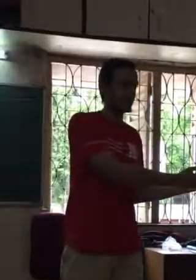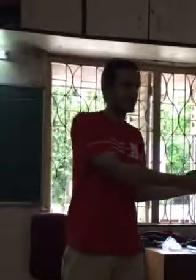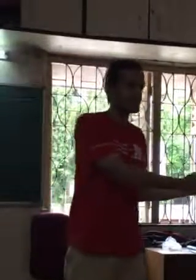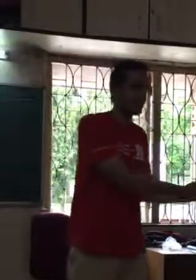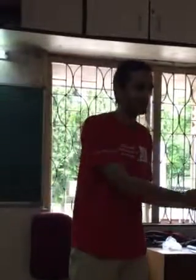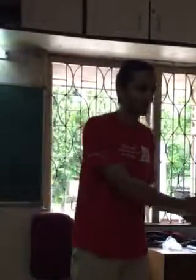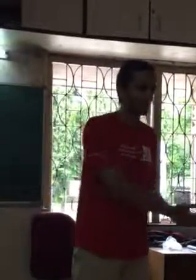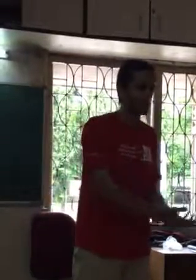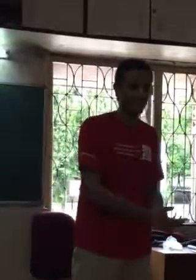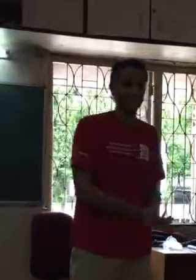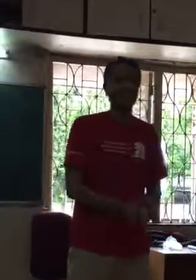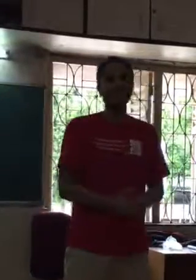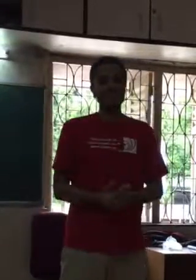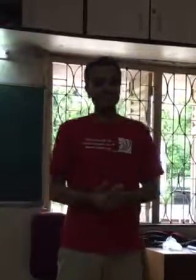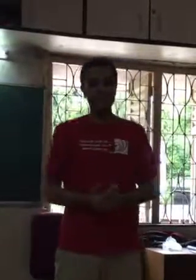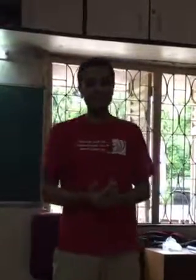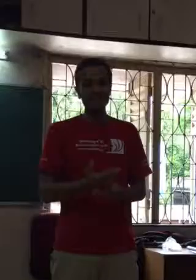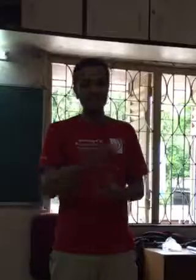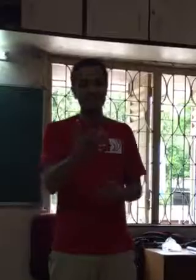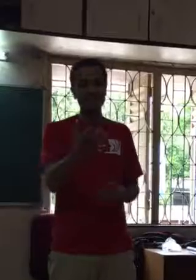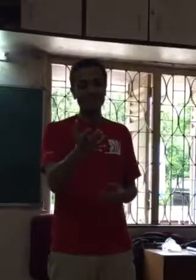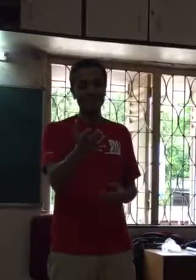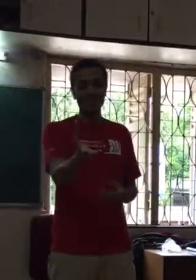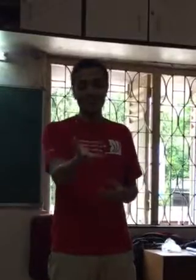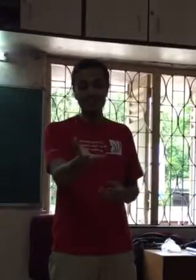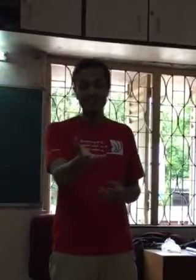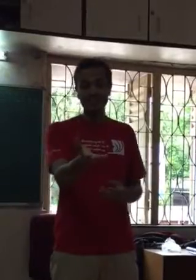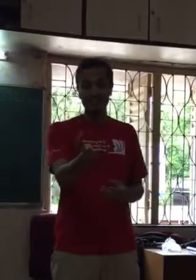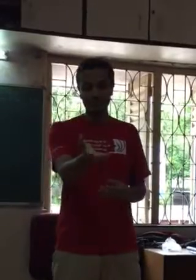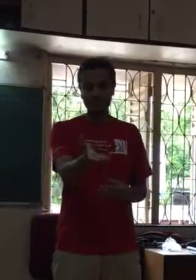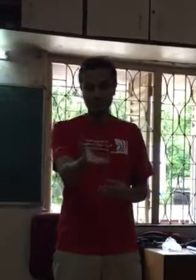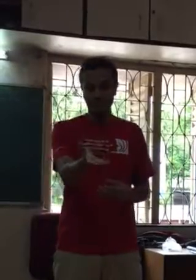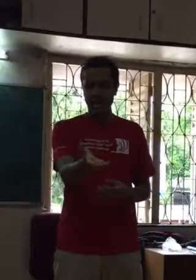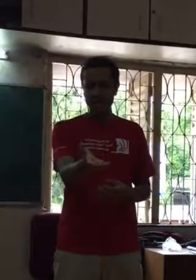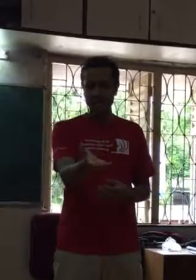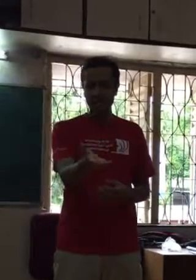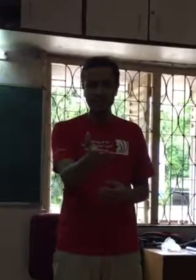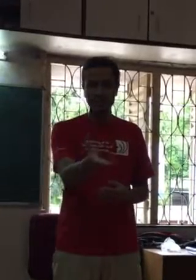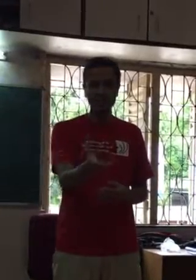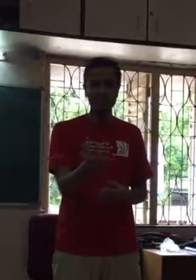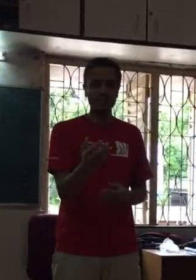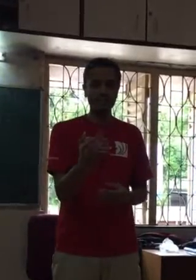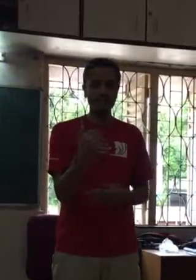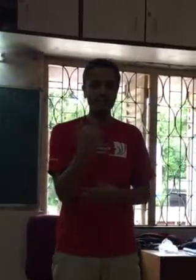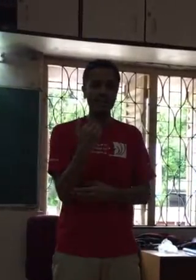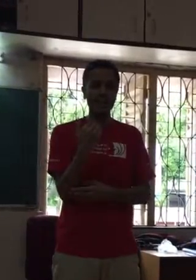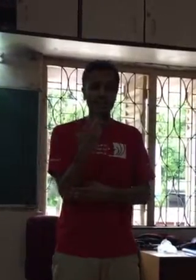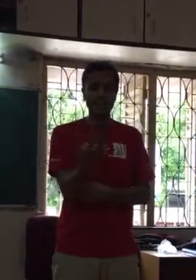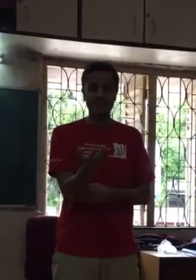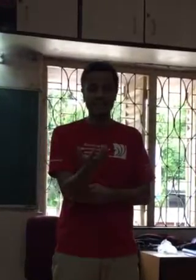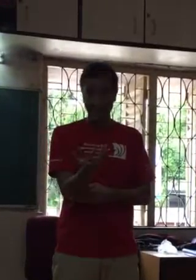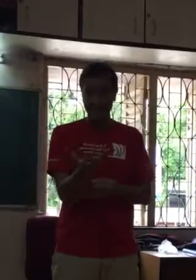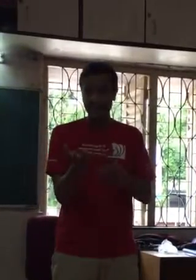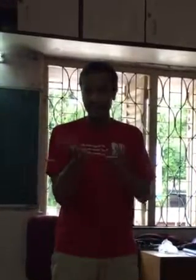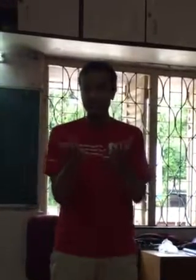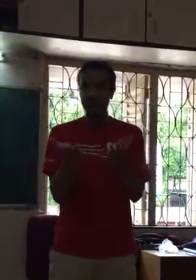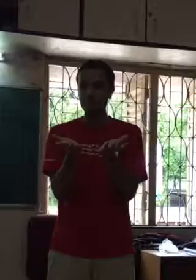scenario. So I think this image is great because it kind of shows